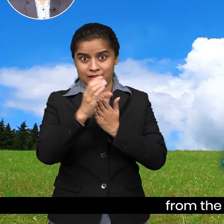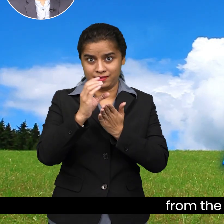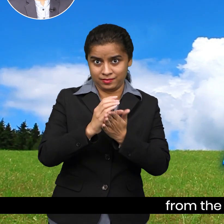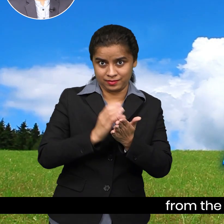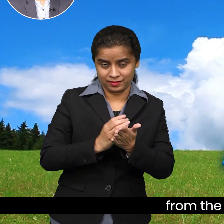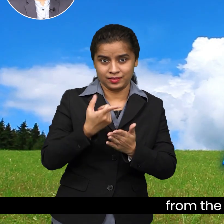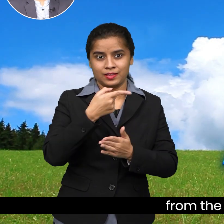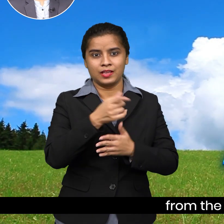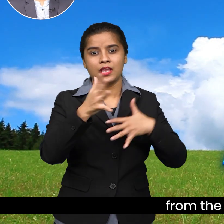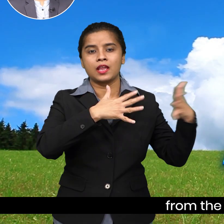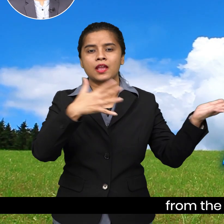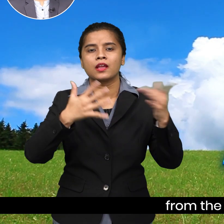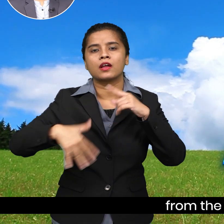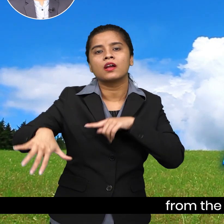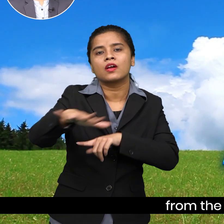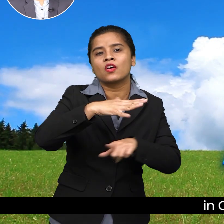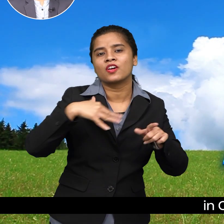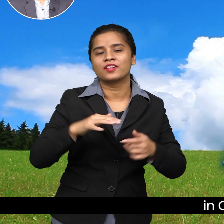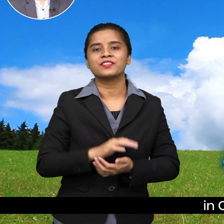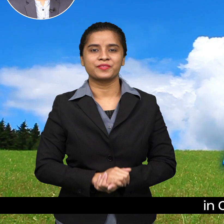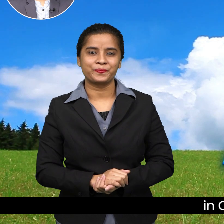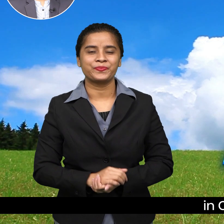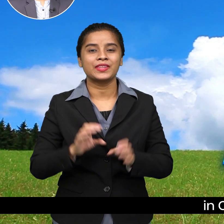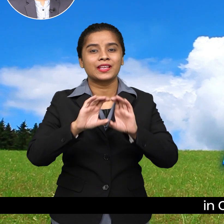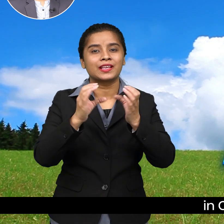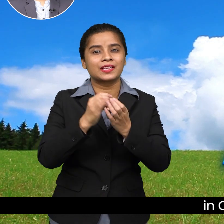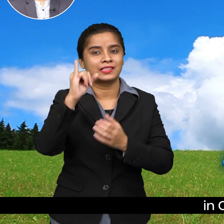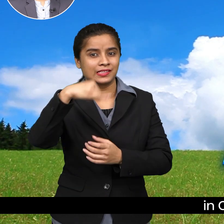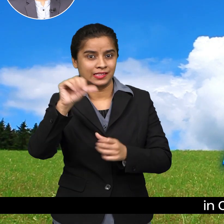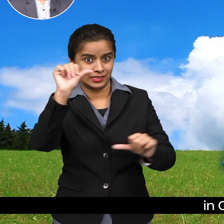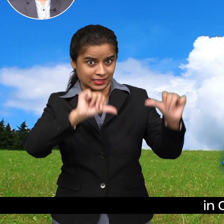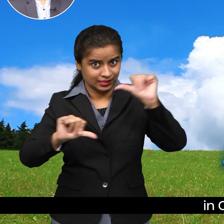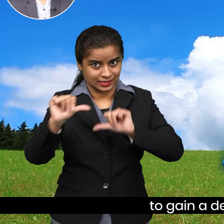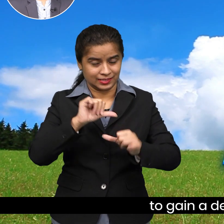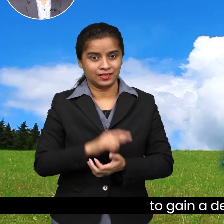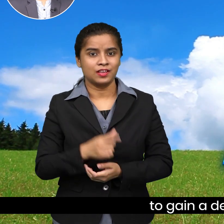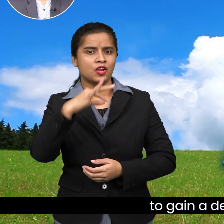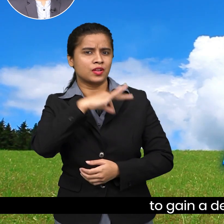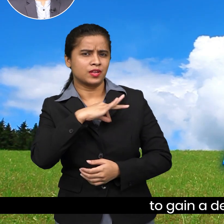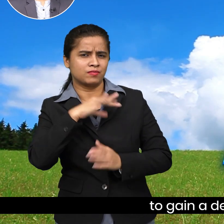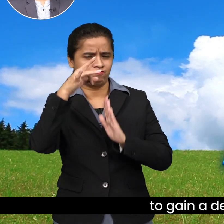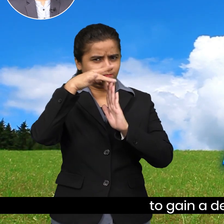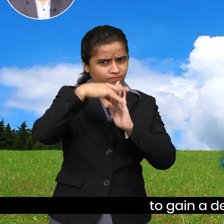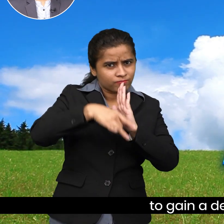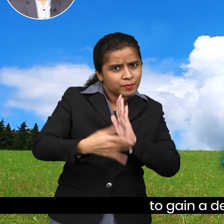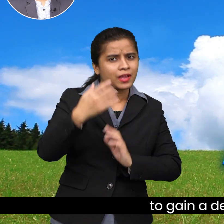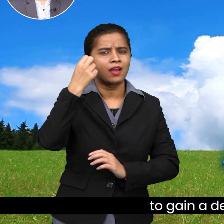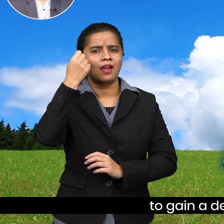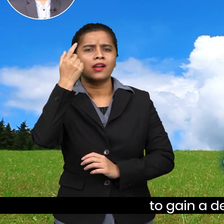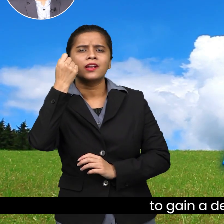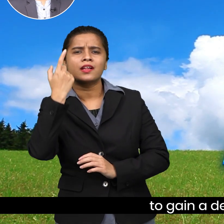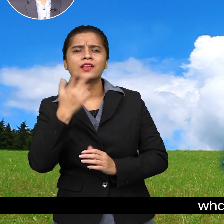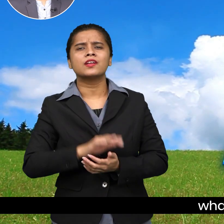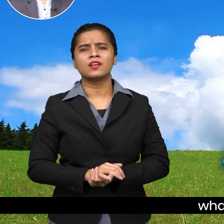lesson Air Around Us in Class 6 Science to gain a deeper understanding